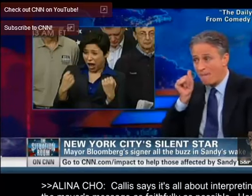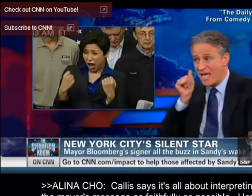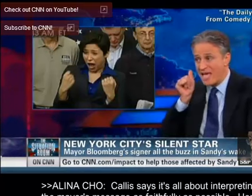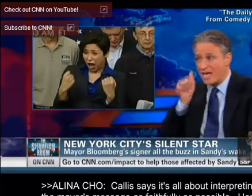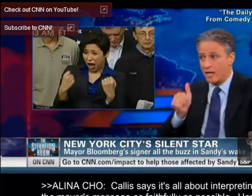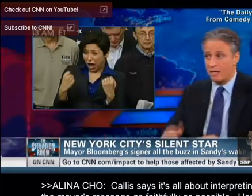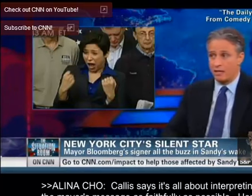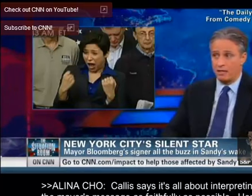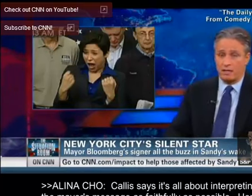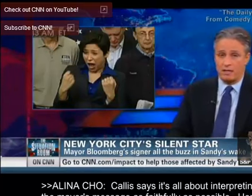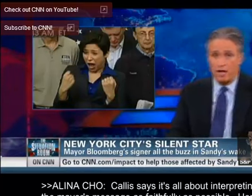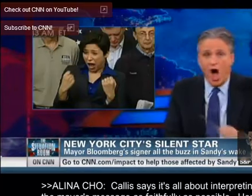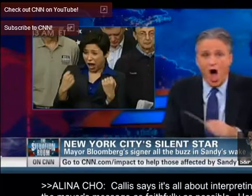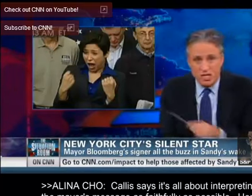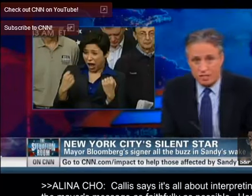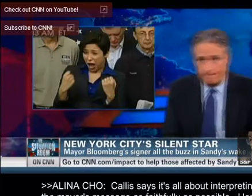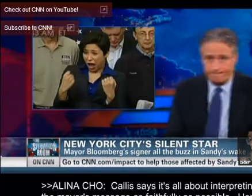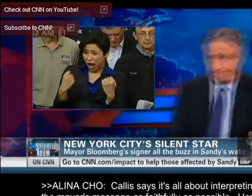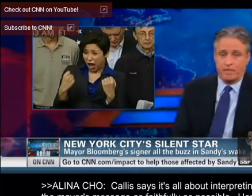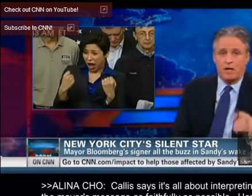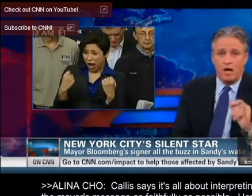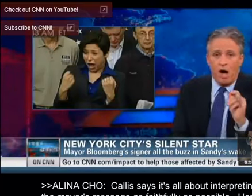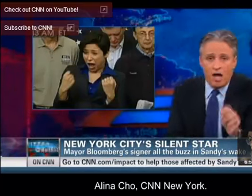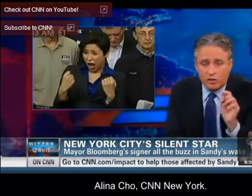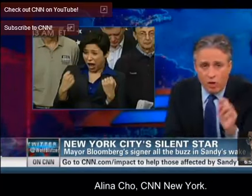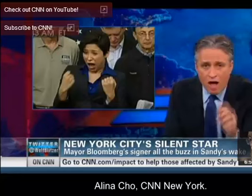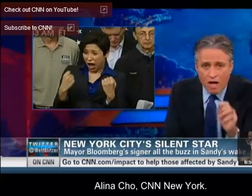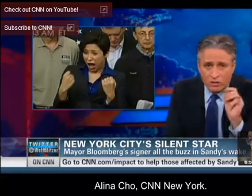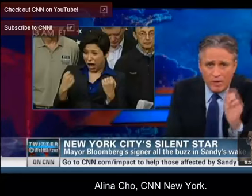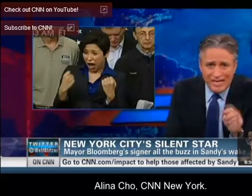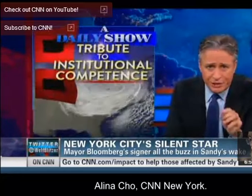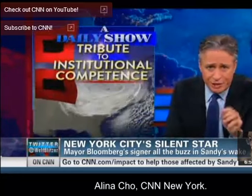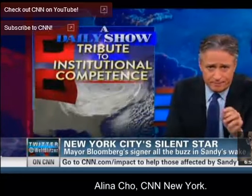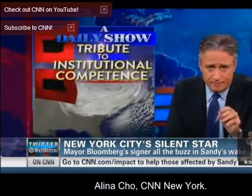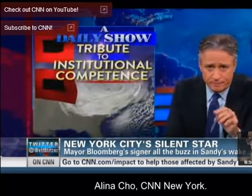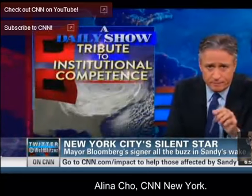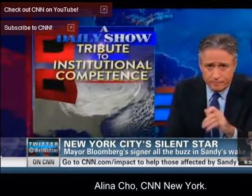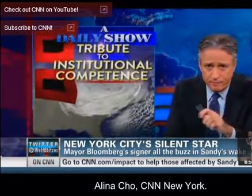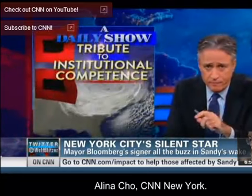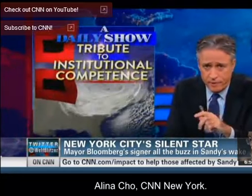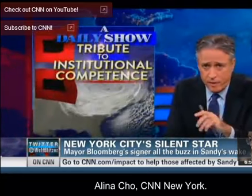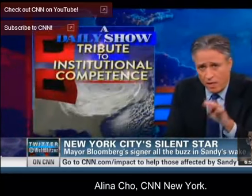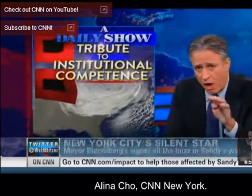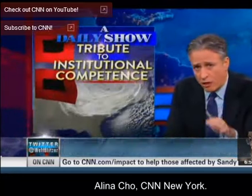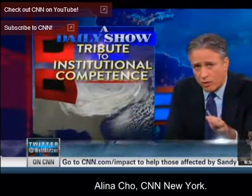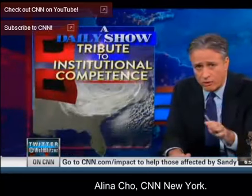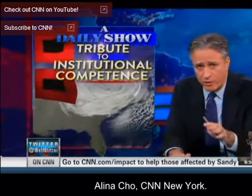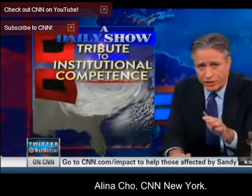Alina Cho, CNN, New York.